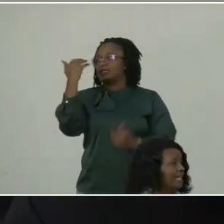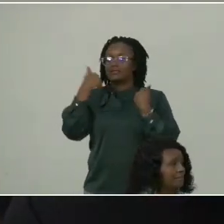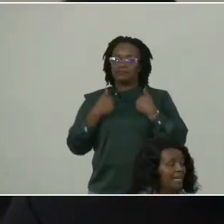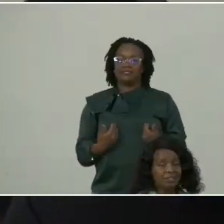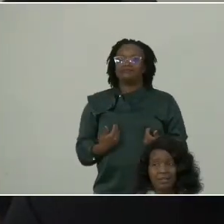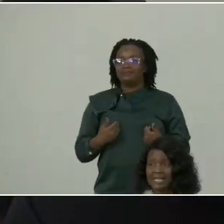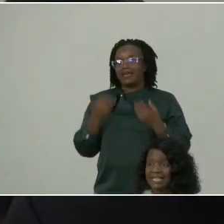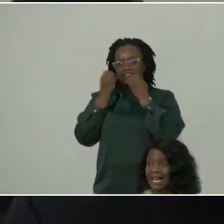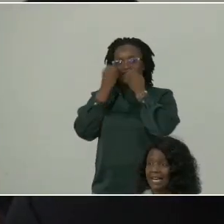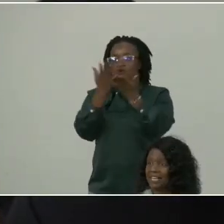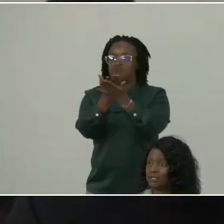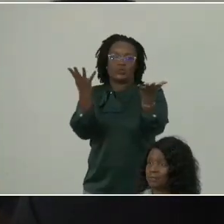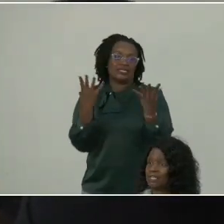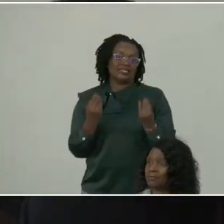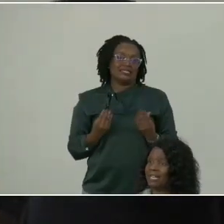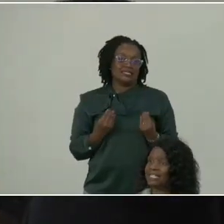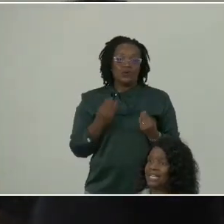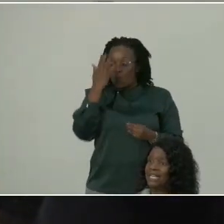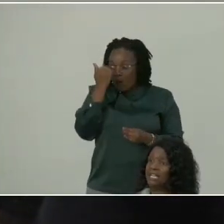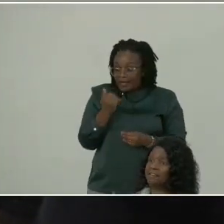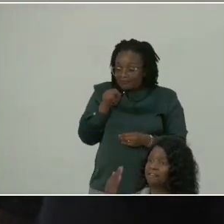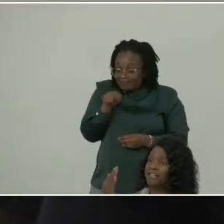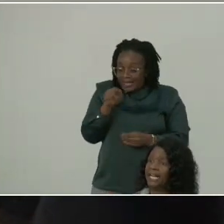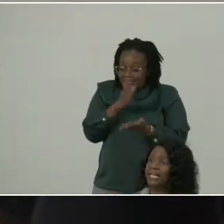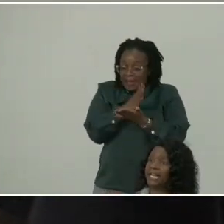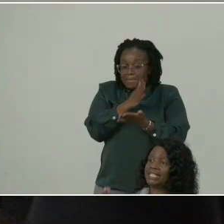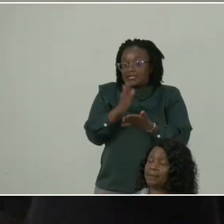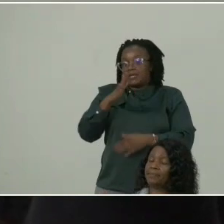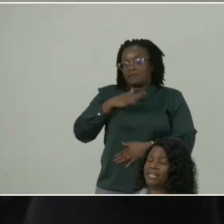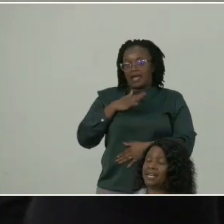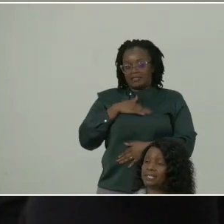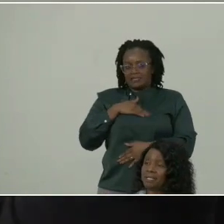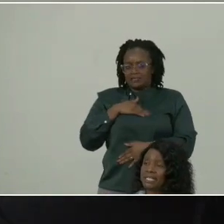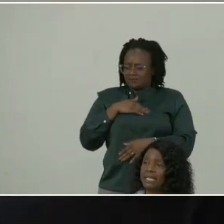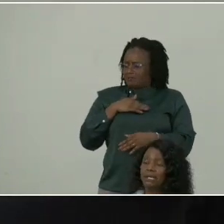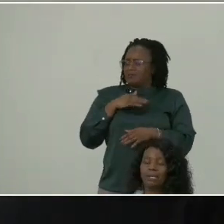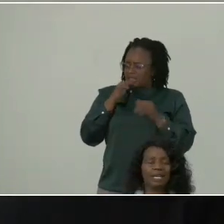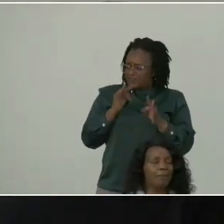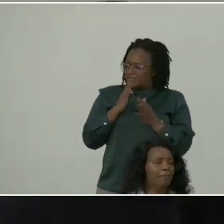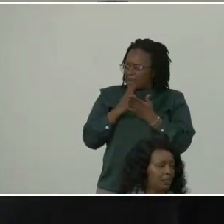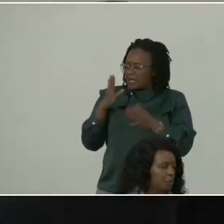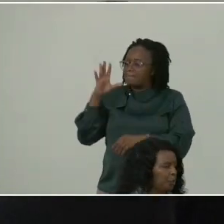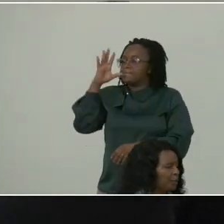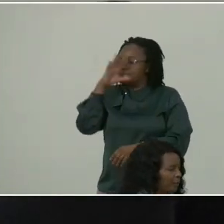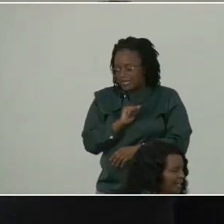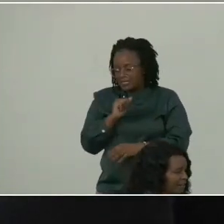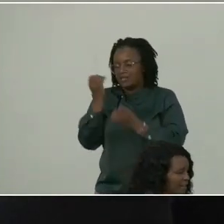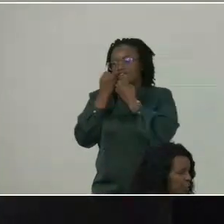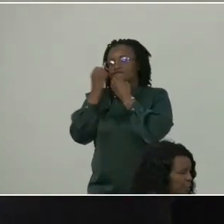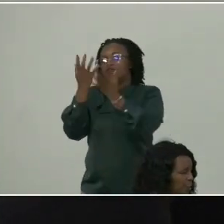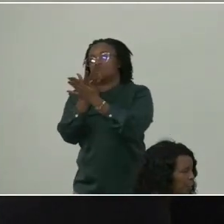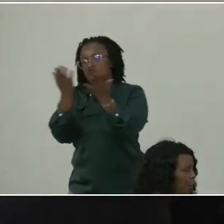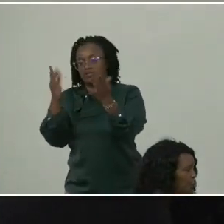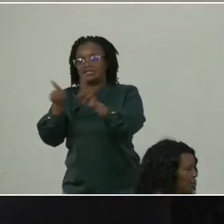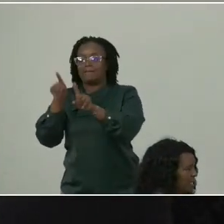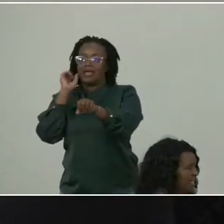because that's my docket, and I should make sure that if then there is something that is missing, we come back to you and we advise